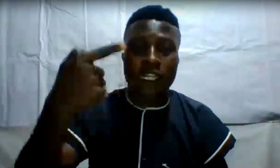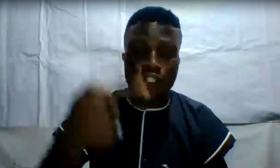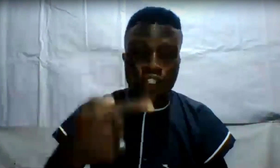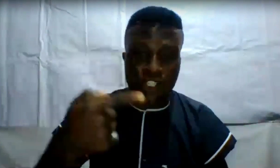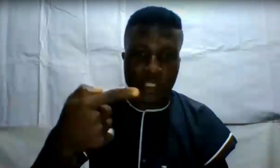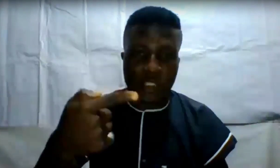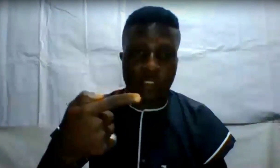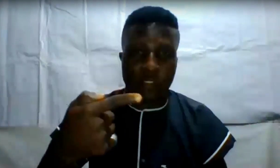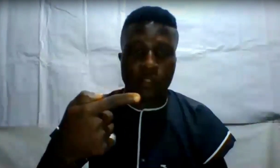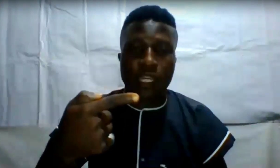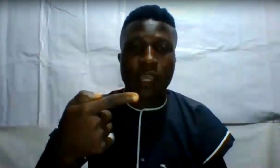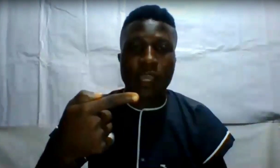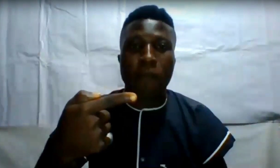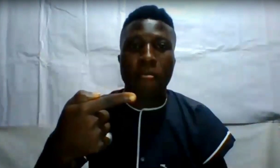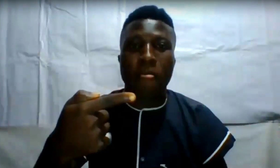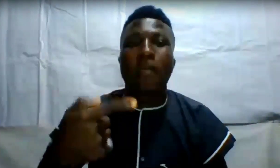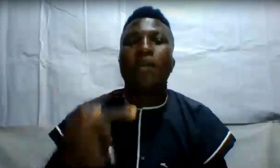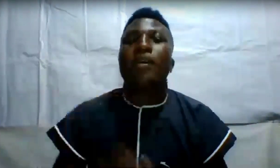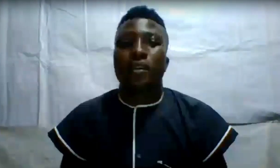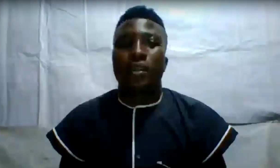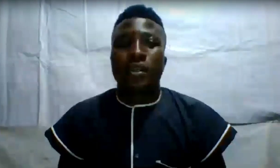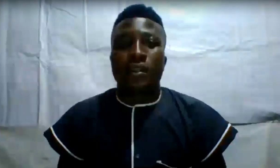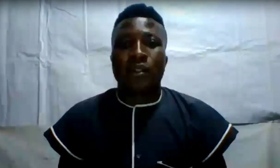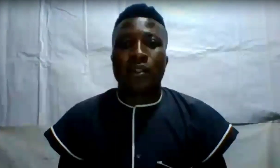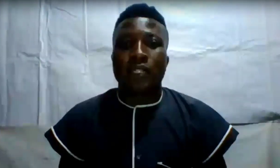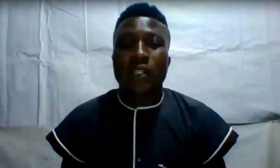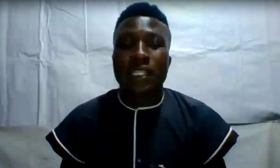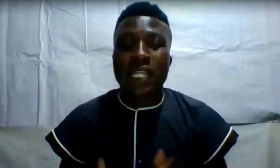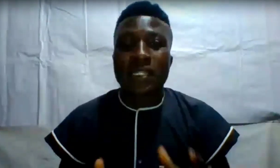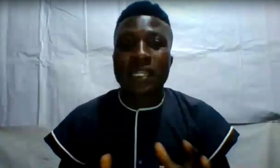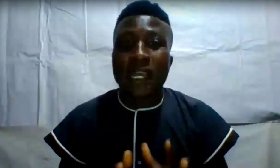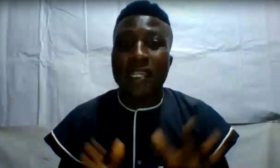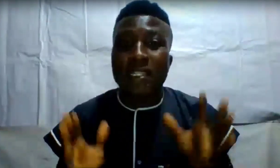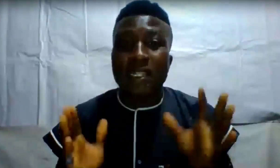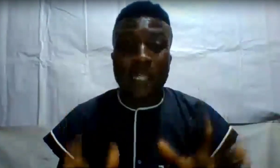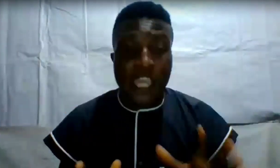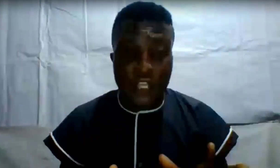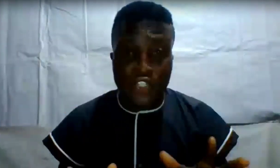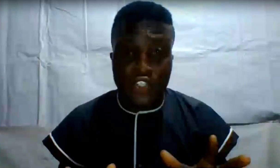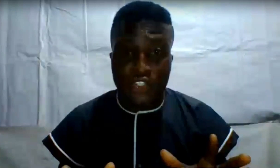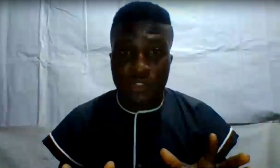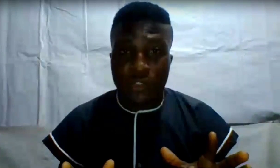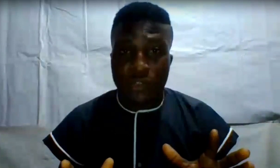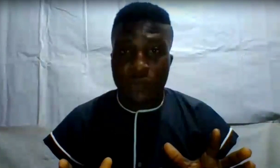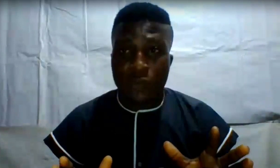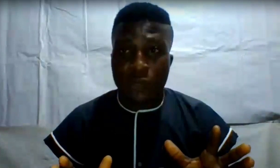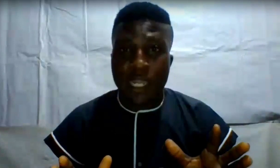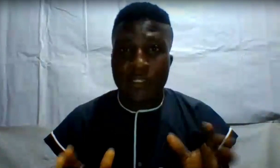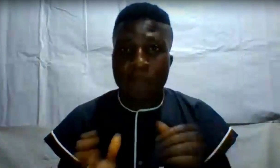G. Okay? Now the next letter is letter H, right?